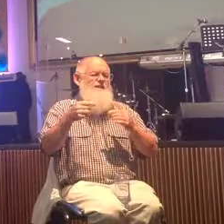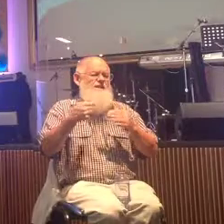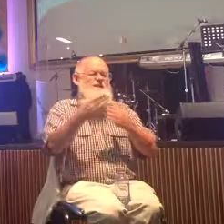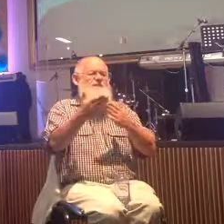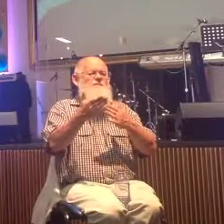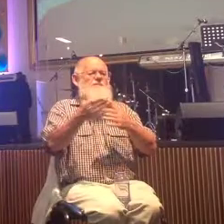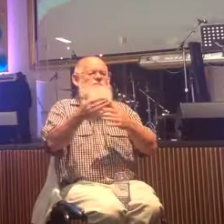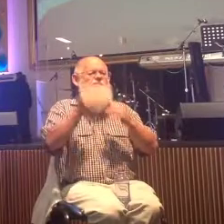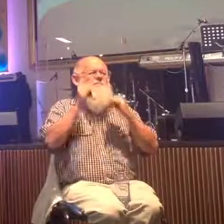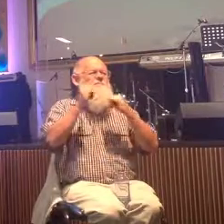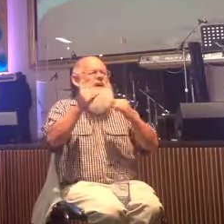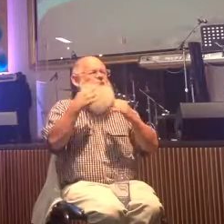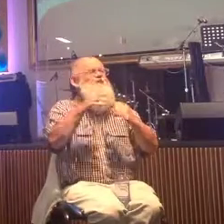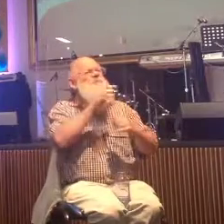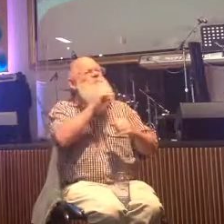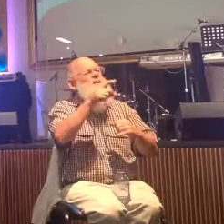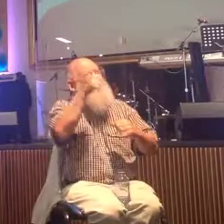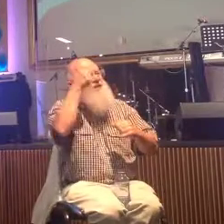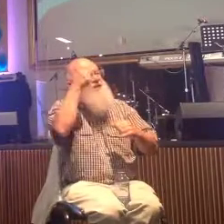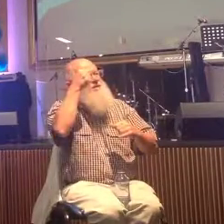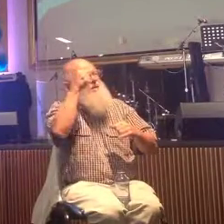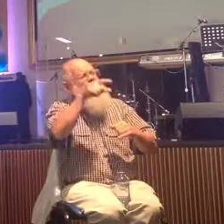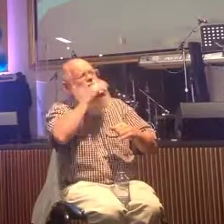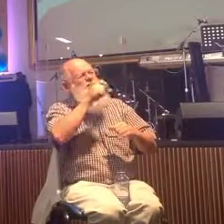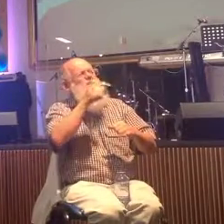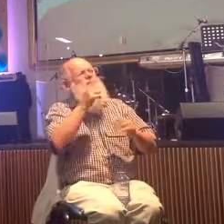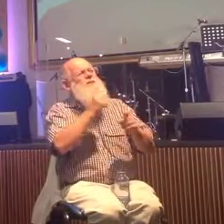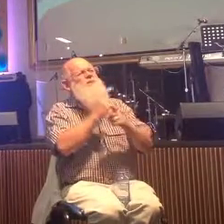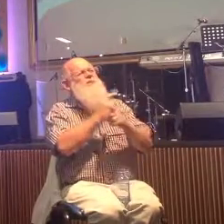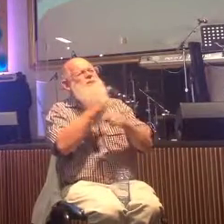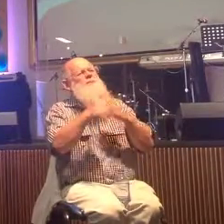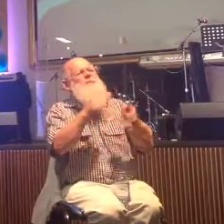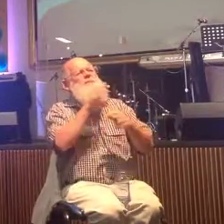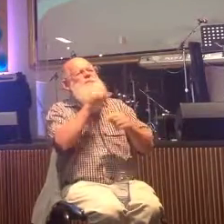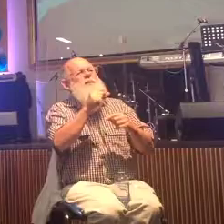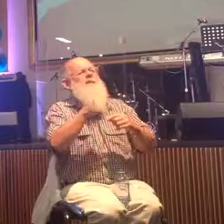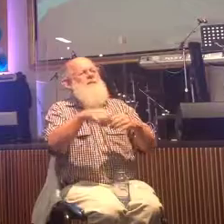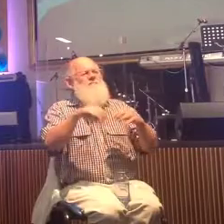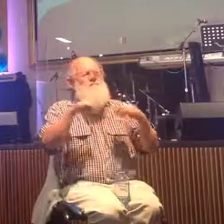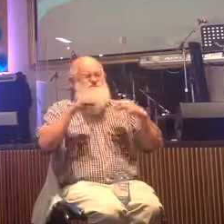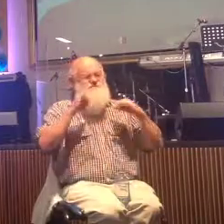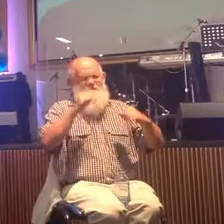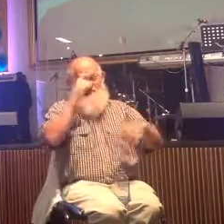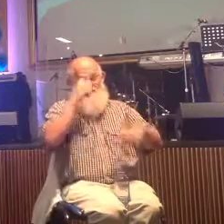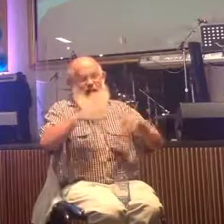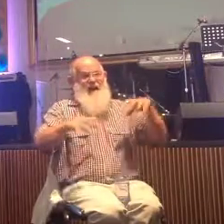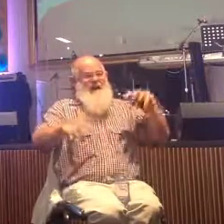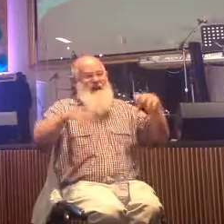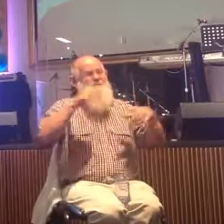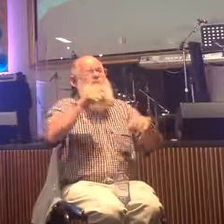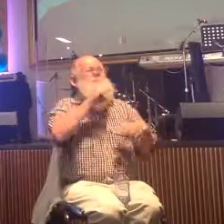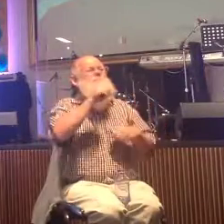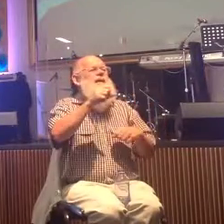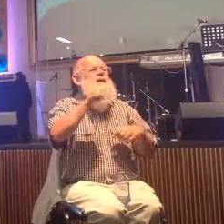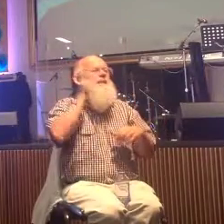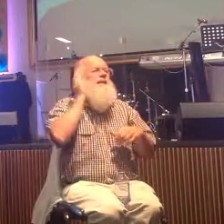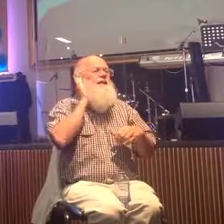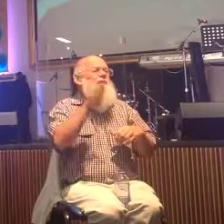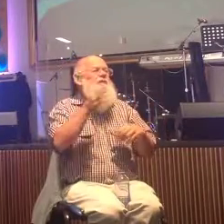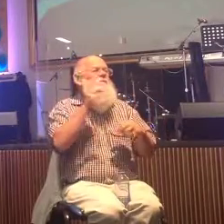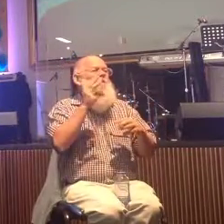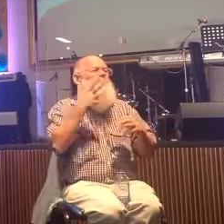like, that's not what I see when I see the things of the Word in my life. What I'm met with is really